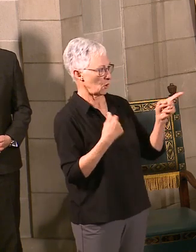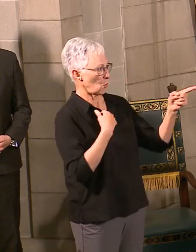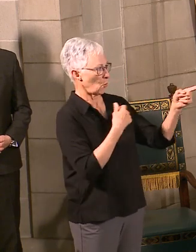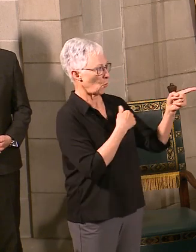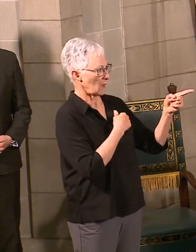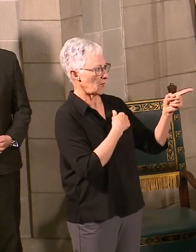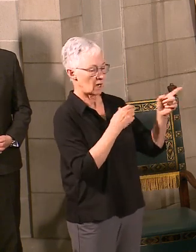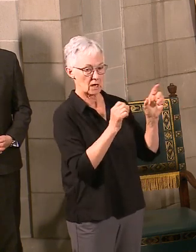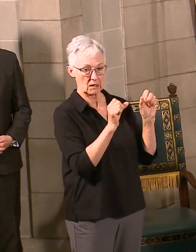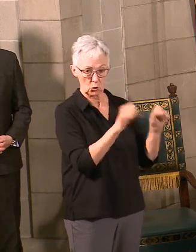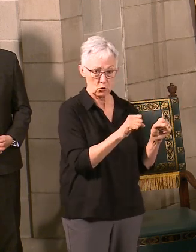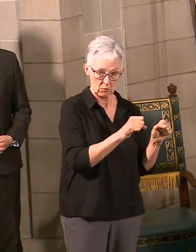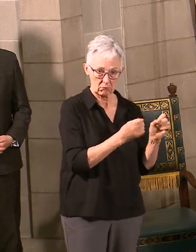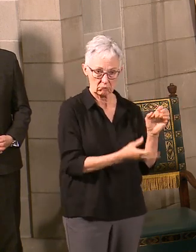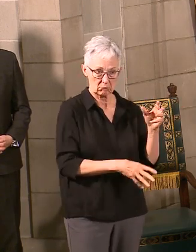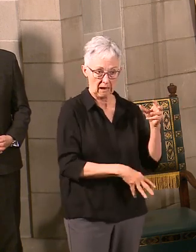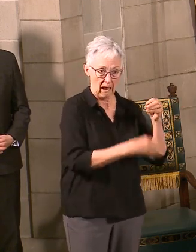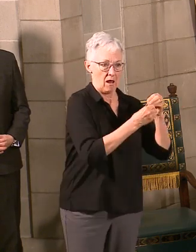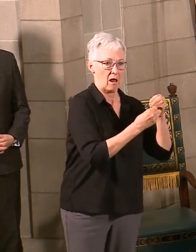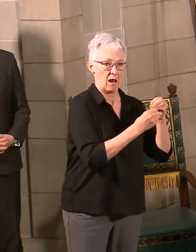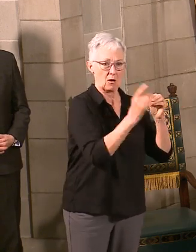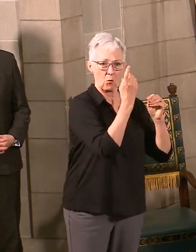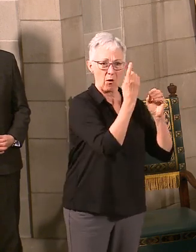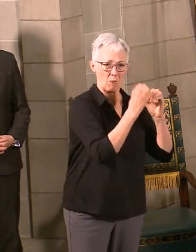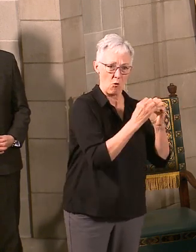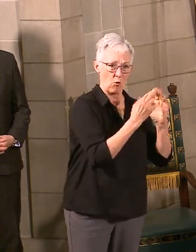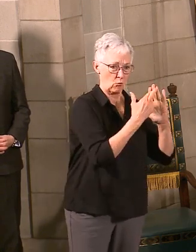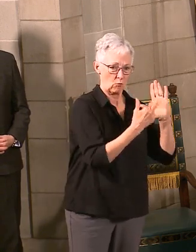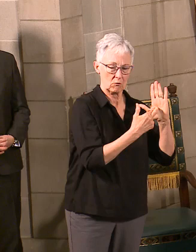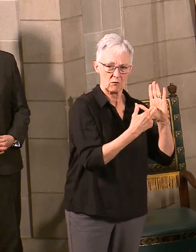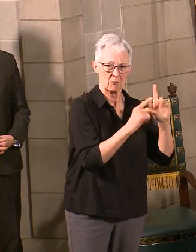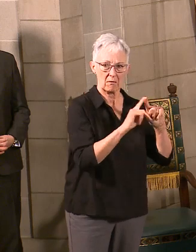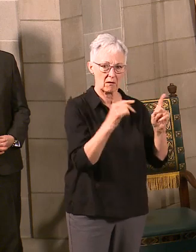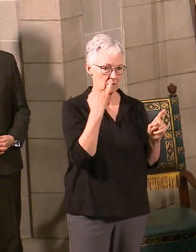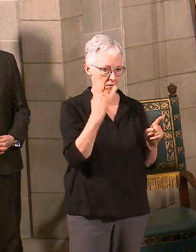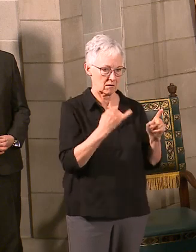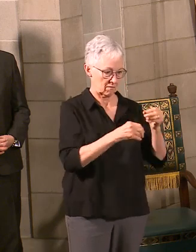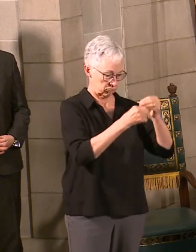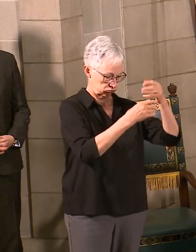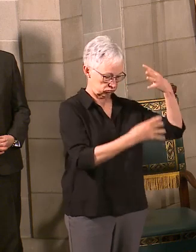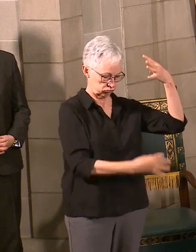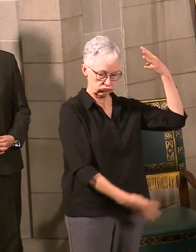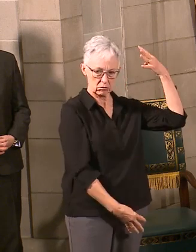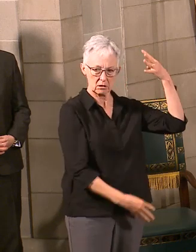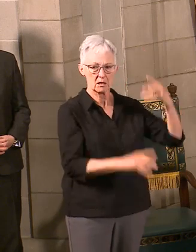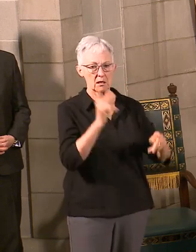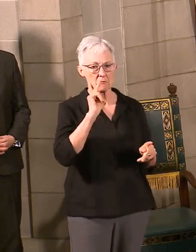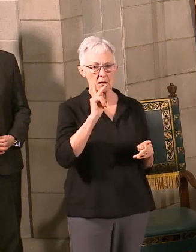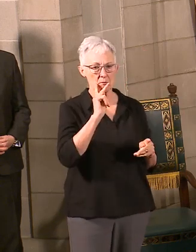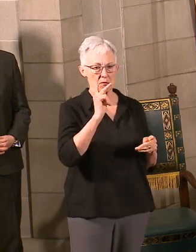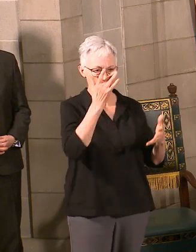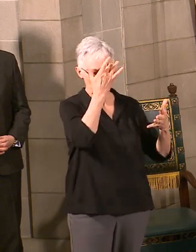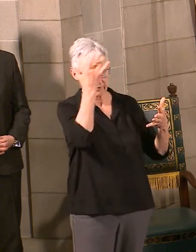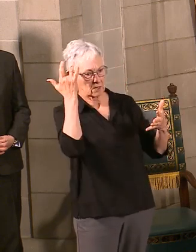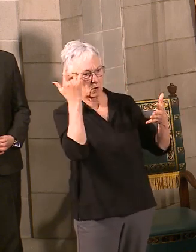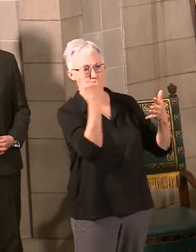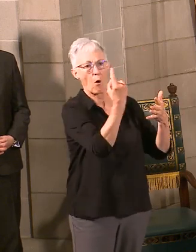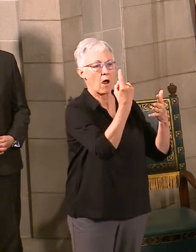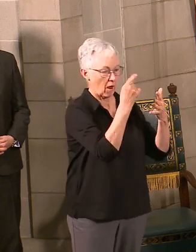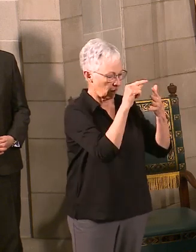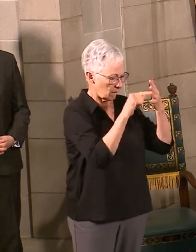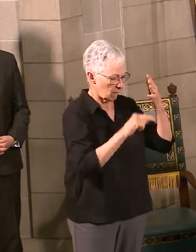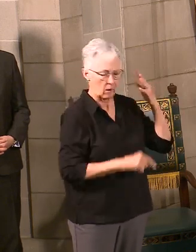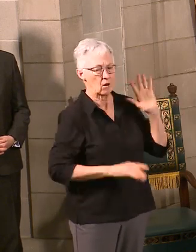to get across, but if you make the list of rules too long, then people don't remember them. So we're really trying, we just, picked